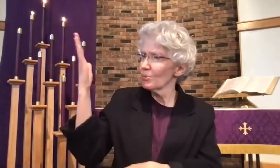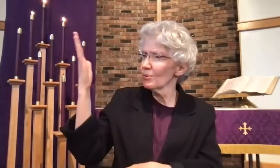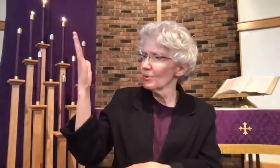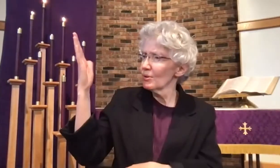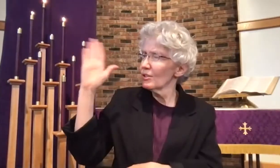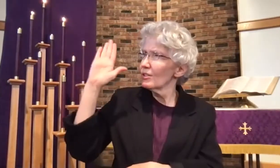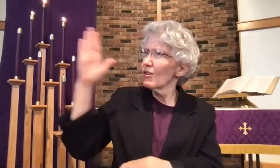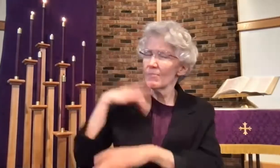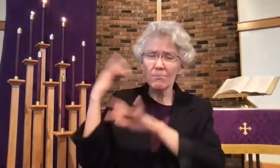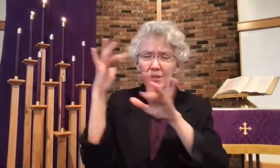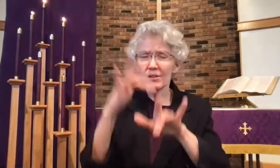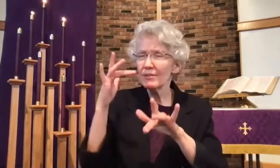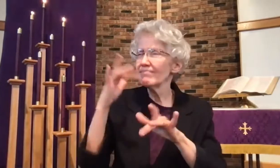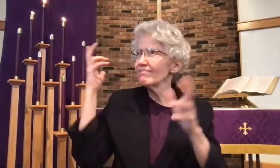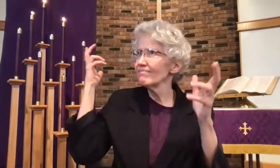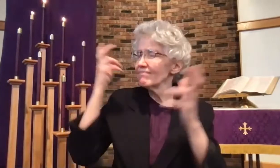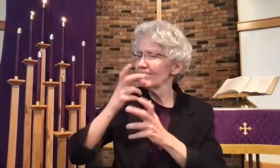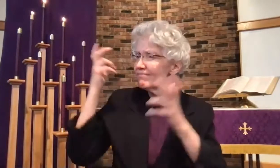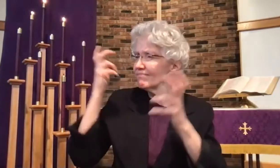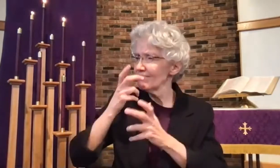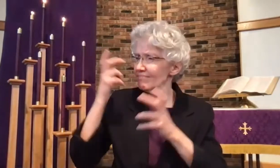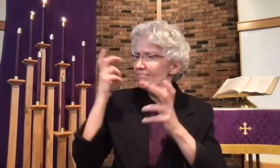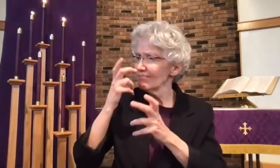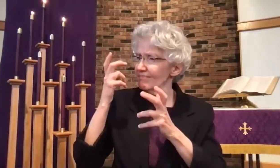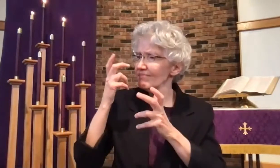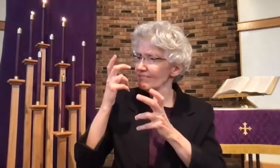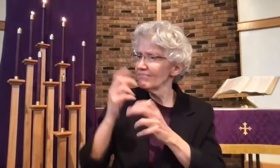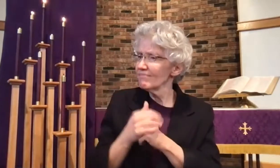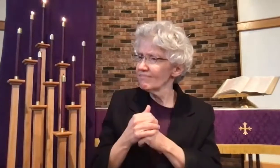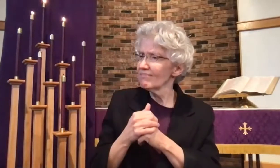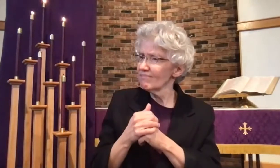Praise be to you. You are merciful.